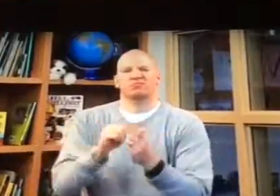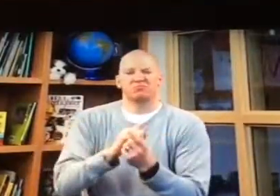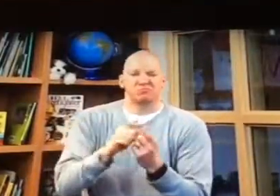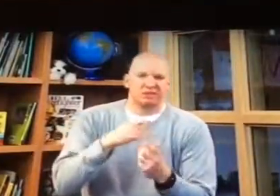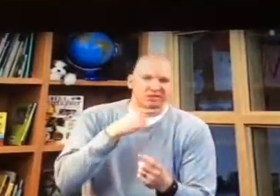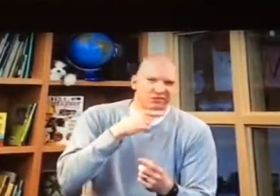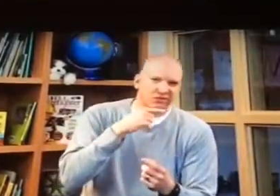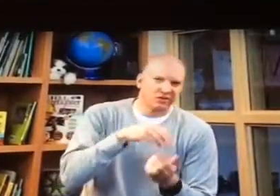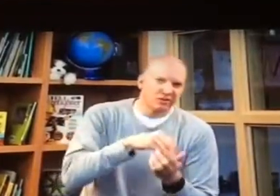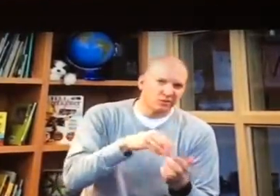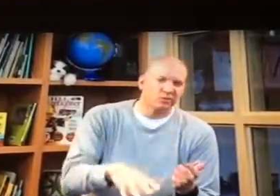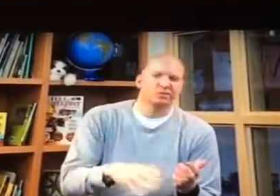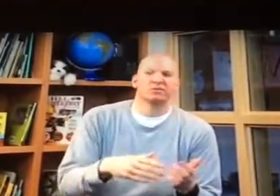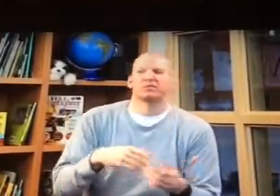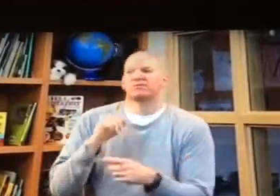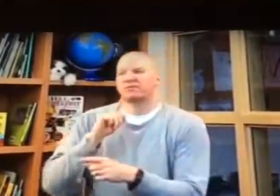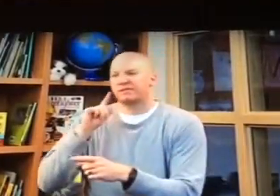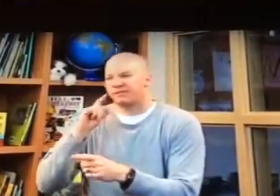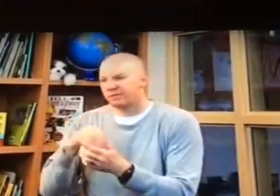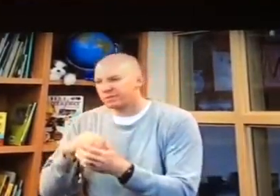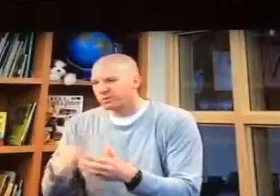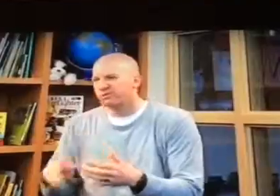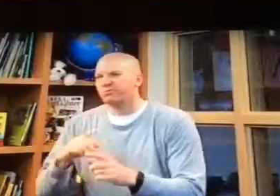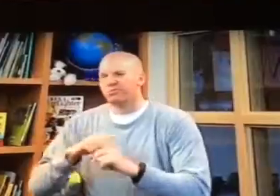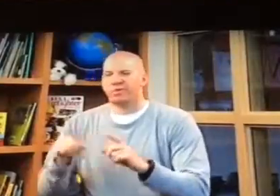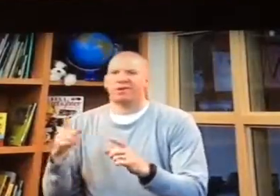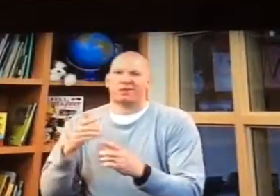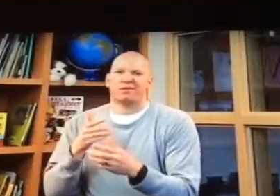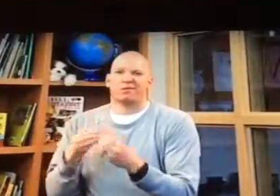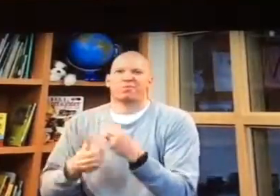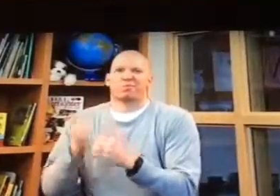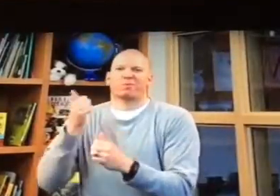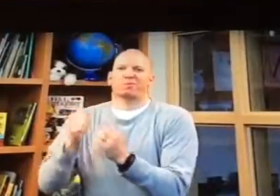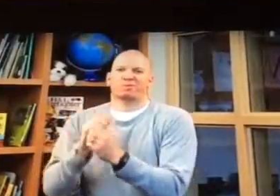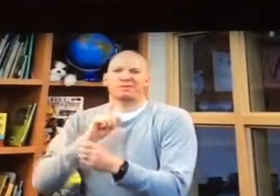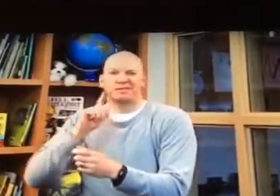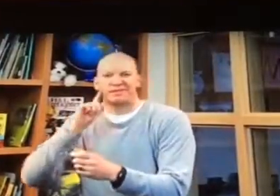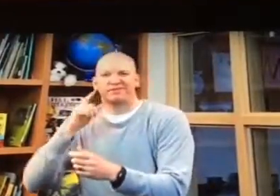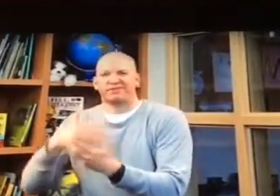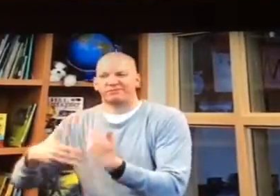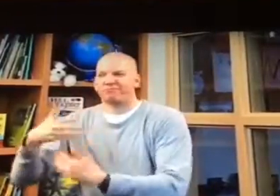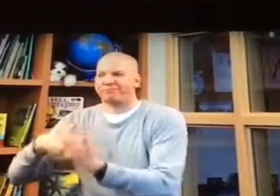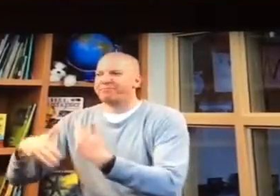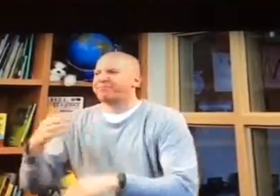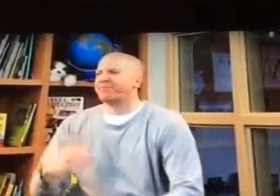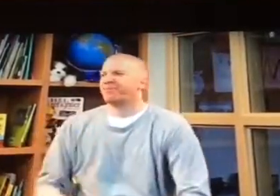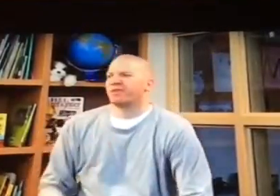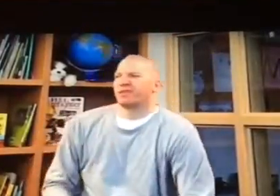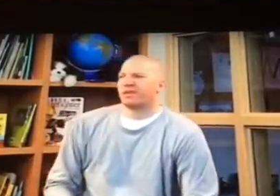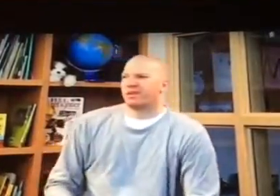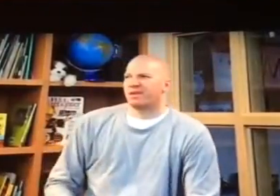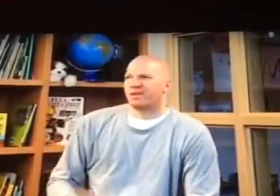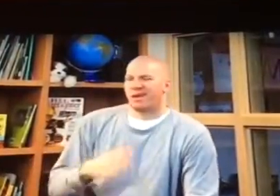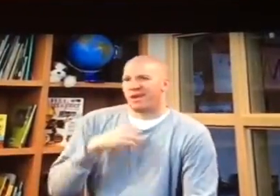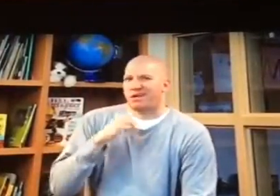Tennessee, I met a lot of hearing students and deaf students alike. Most of them were deaf, and I loved